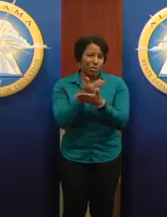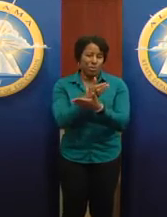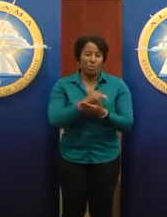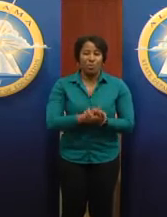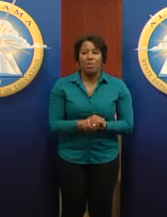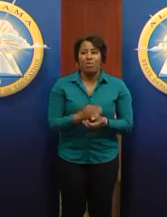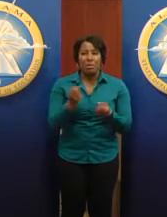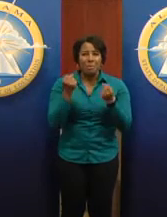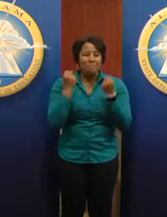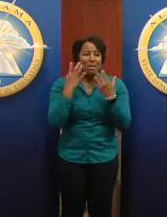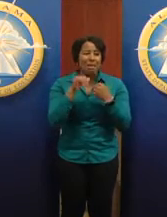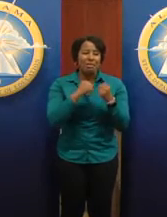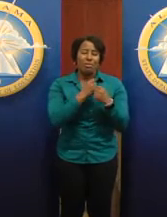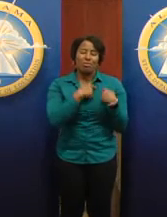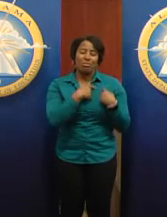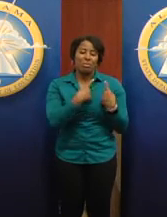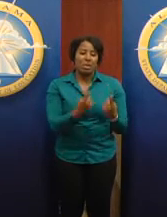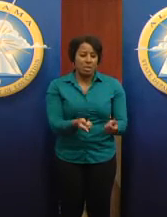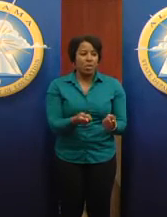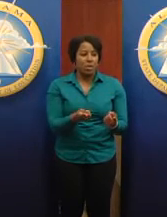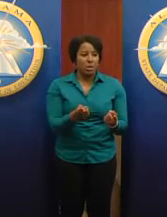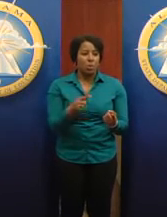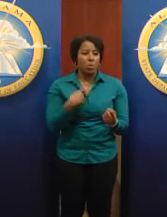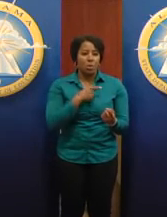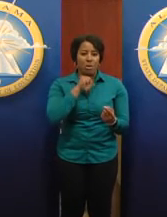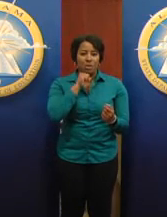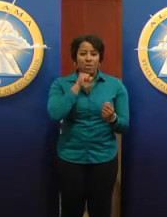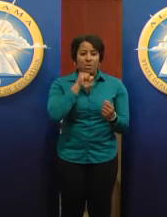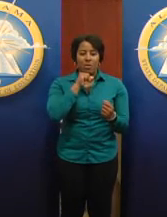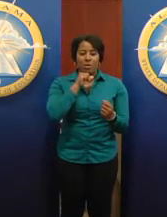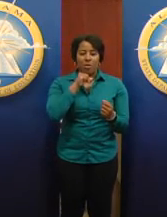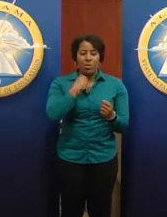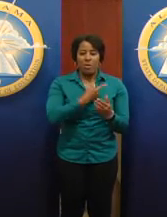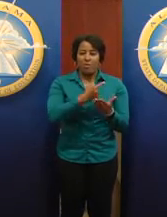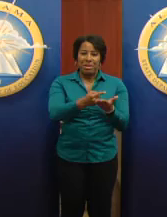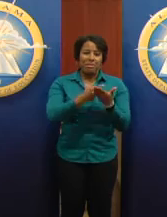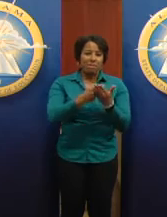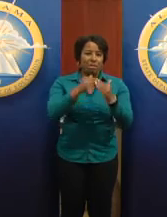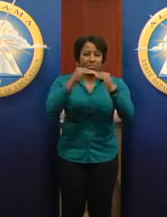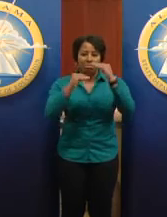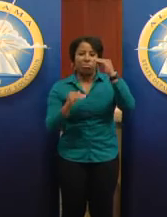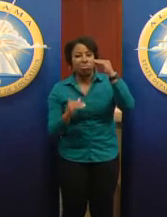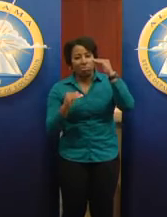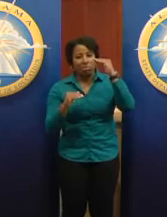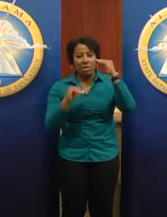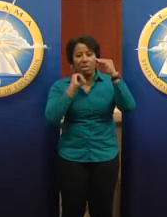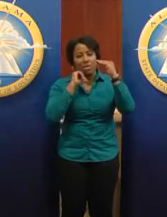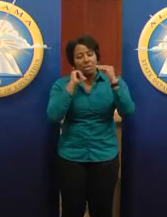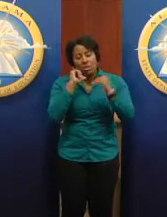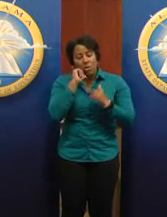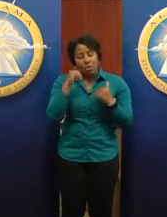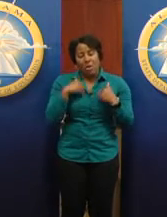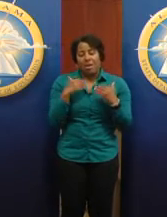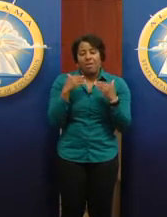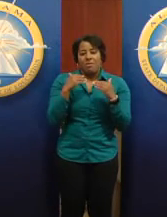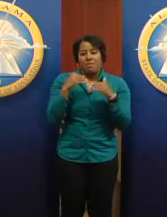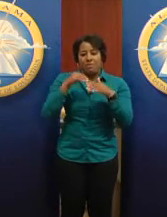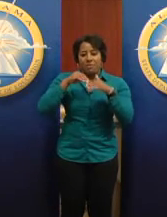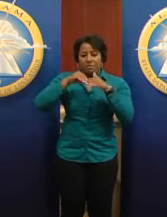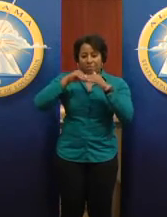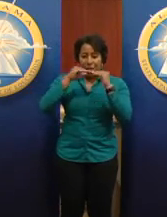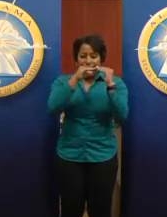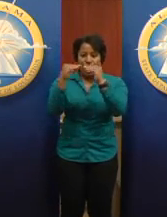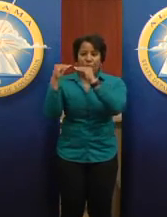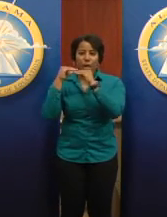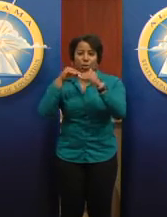for decades with inequitable opportunity because of inequitable resources across the state. So